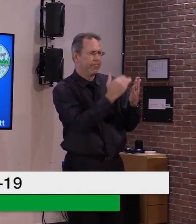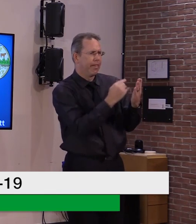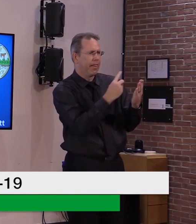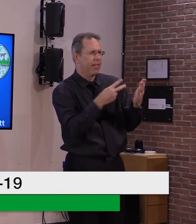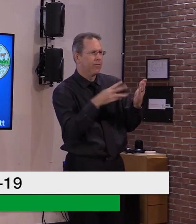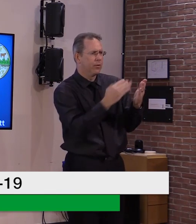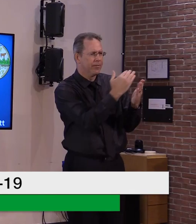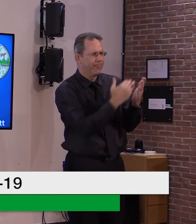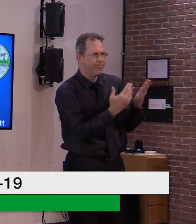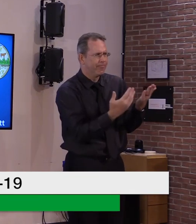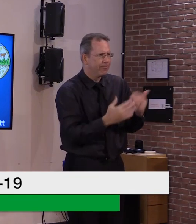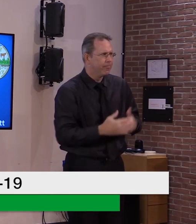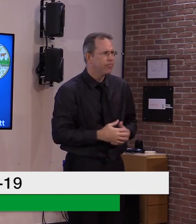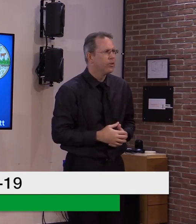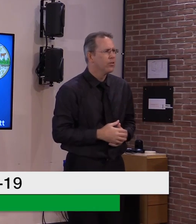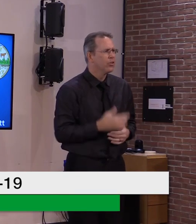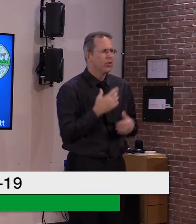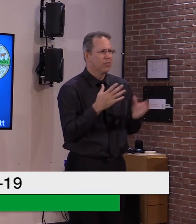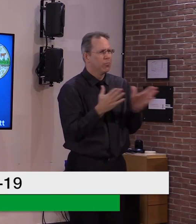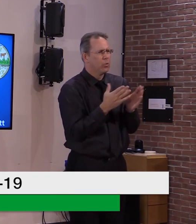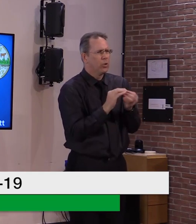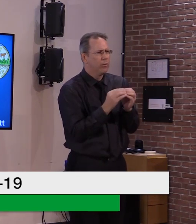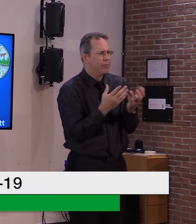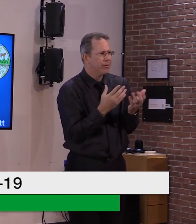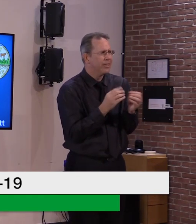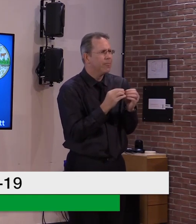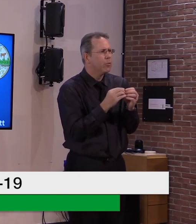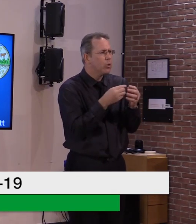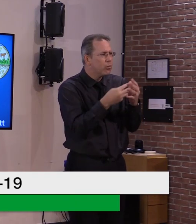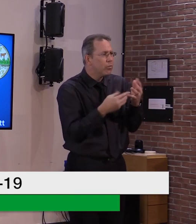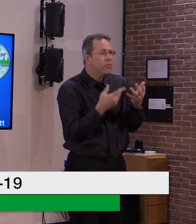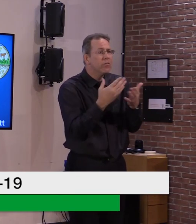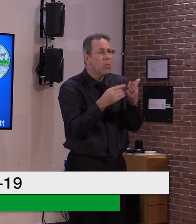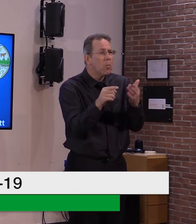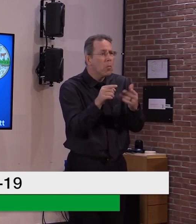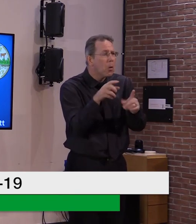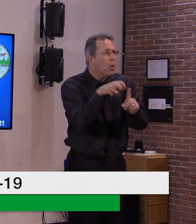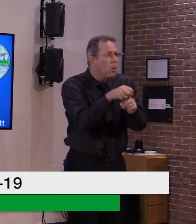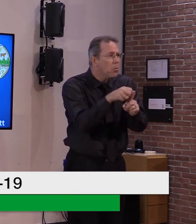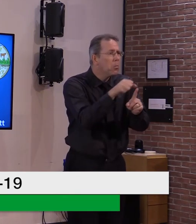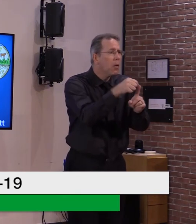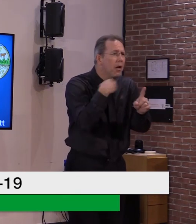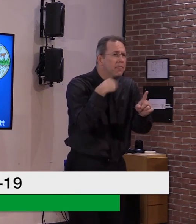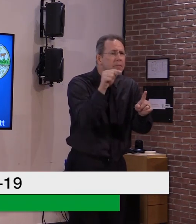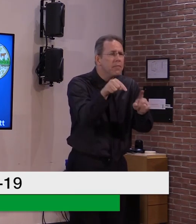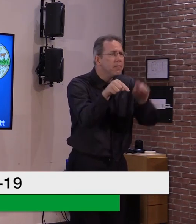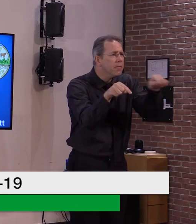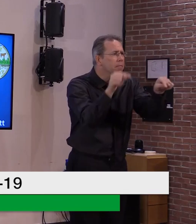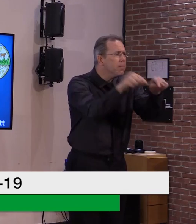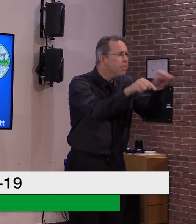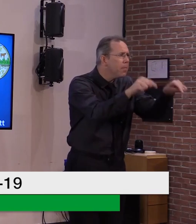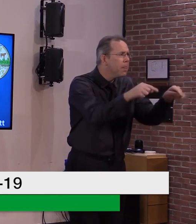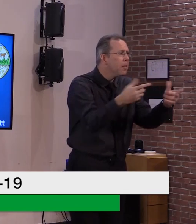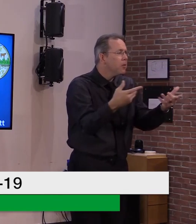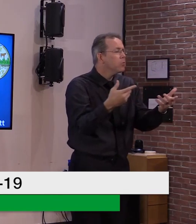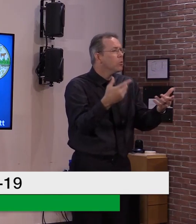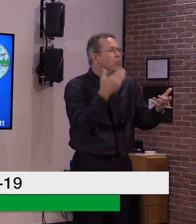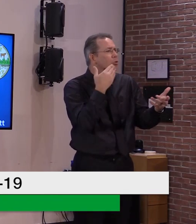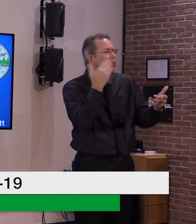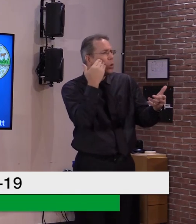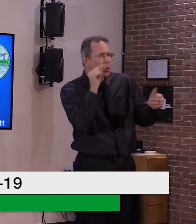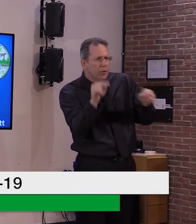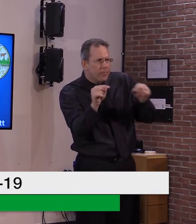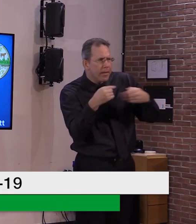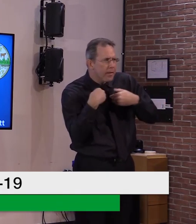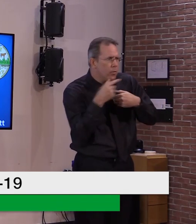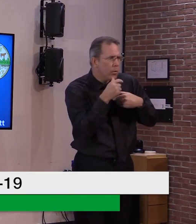very small number which is reassuring and gratifying and i think speaks if nothing else to the